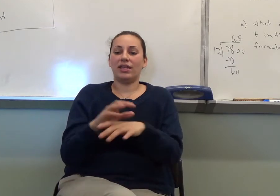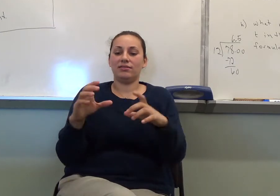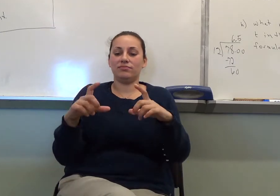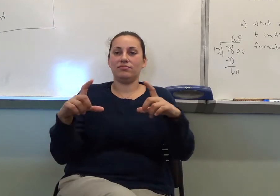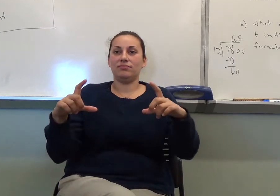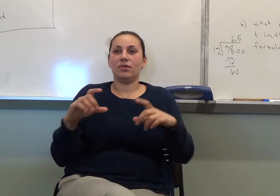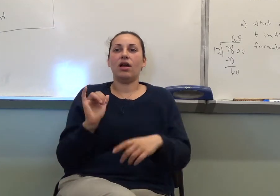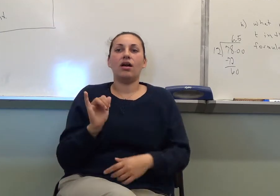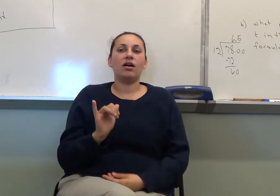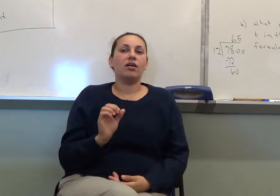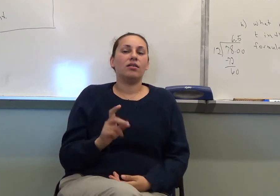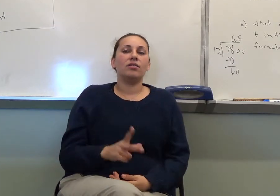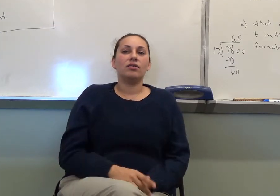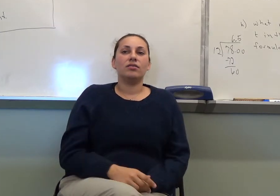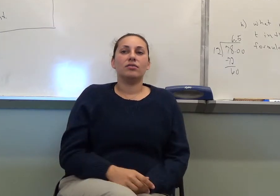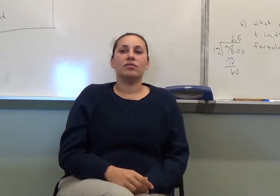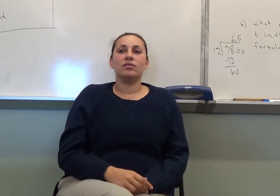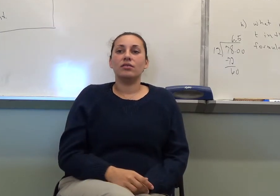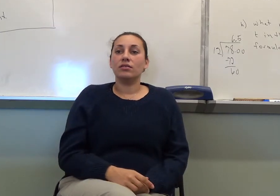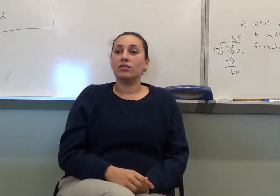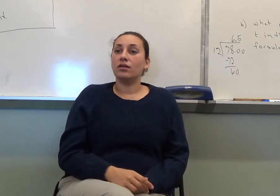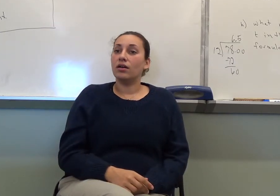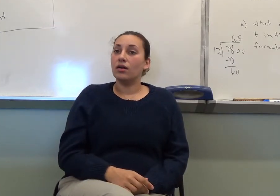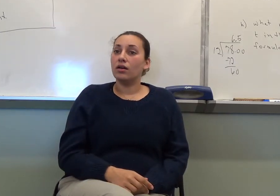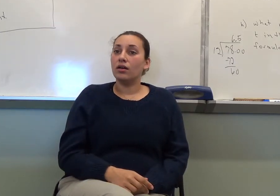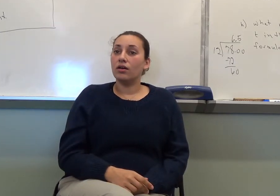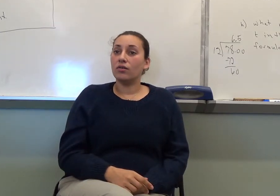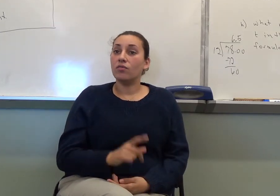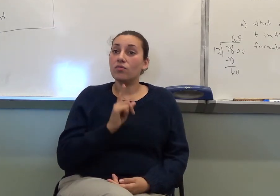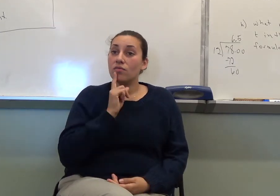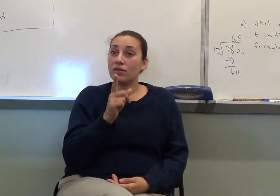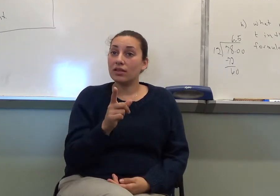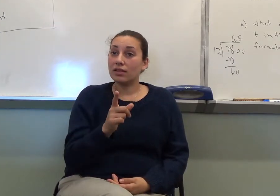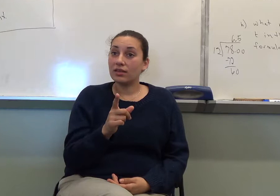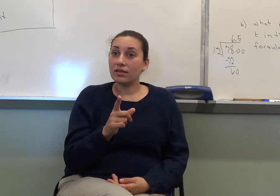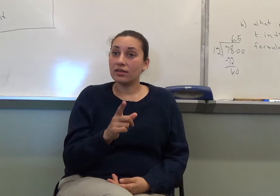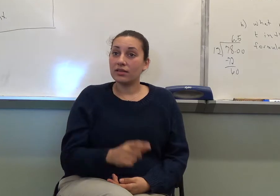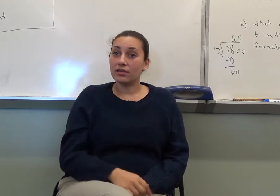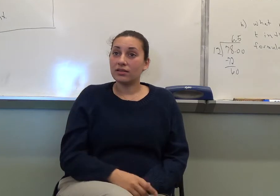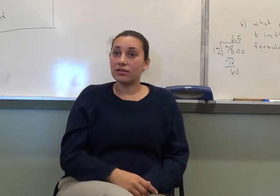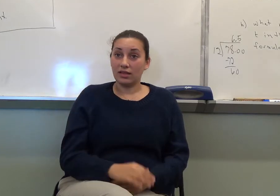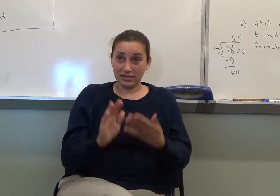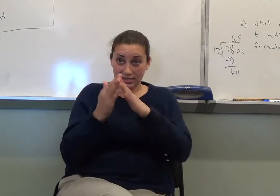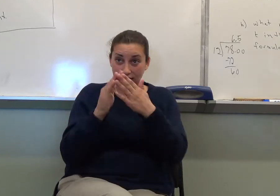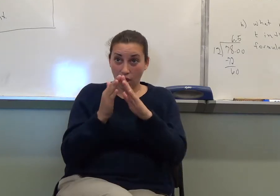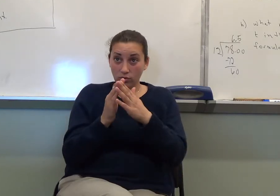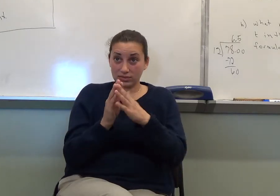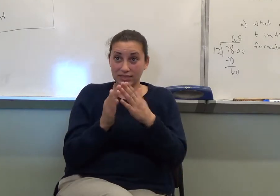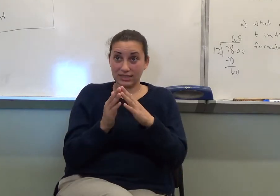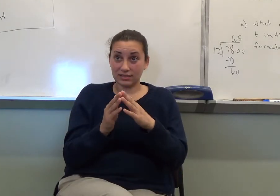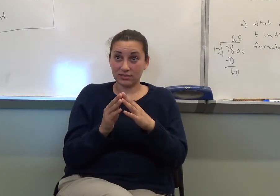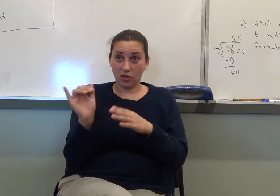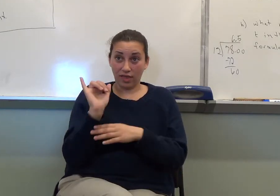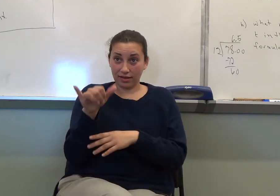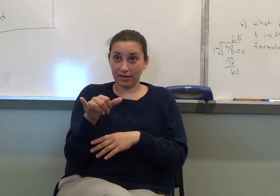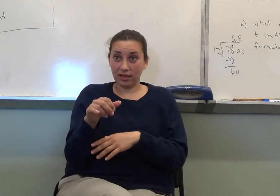the calculator and computers, you see the old movies where the guy is sitting in the back room with the green eye shades doing